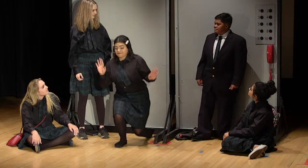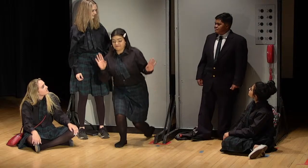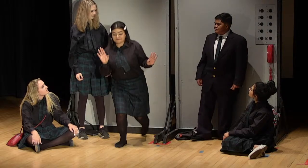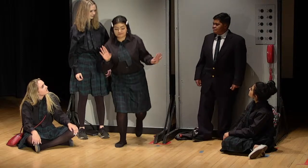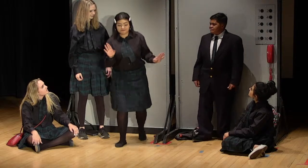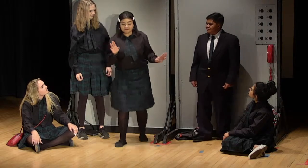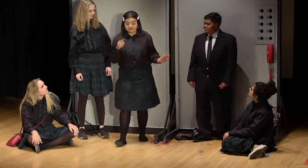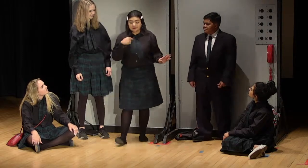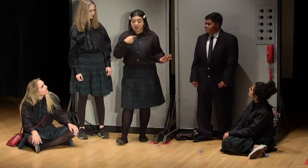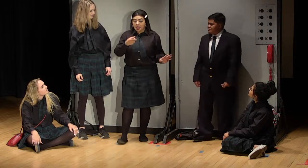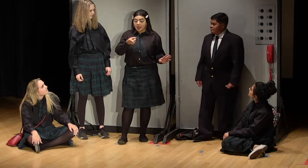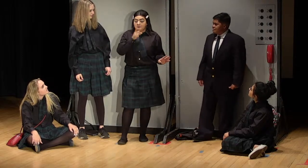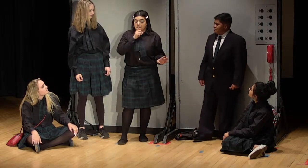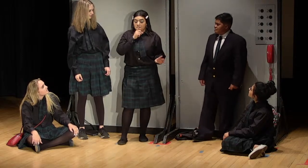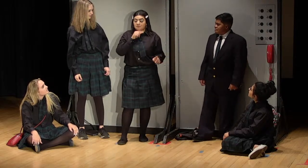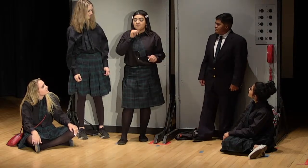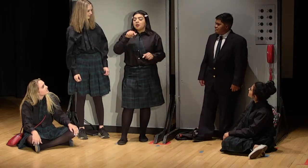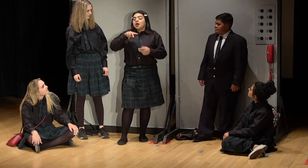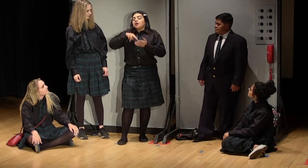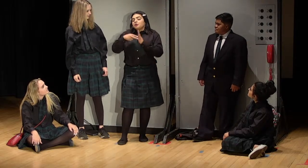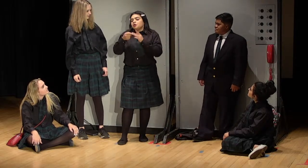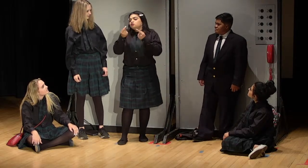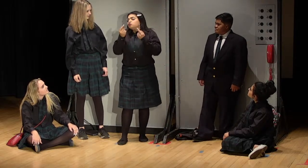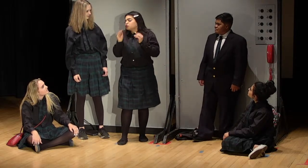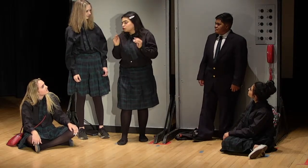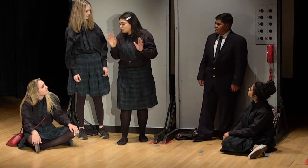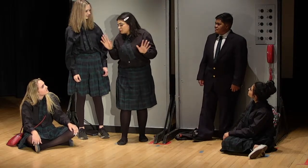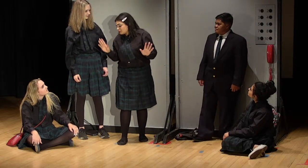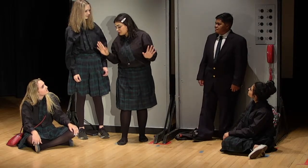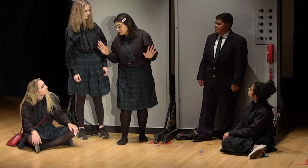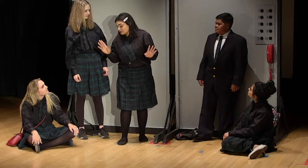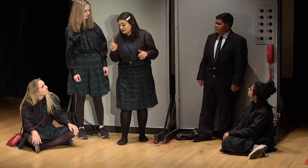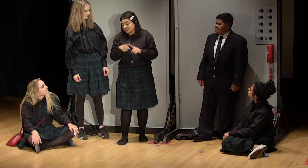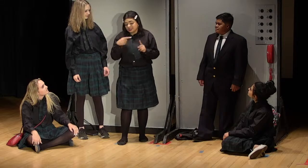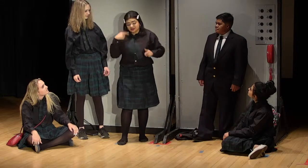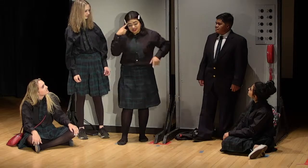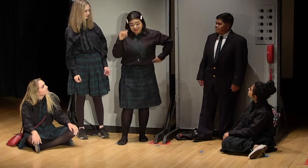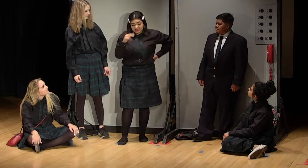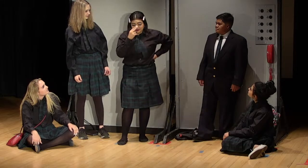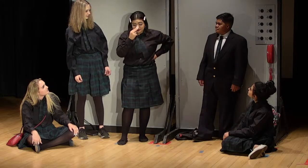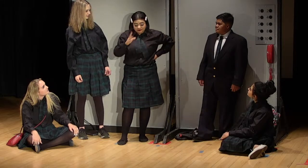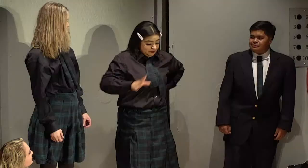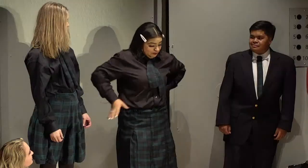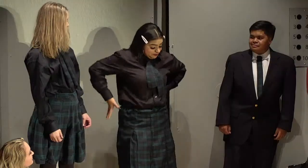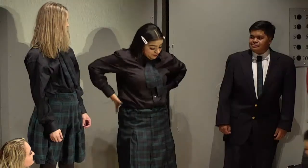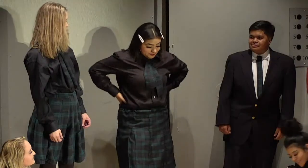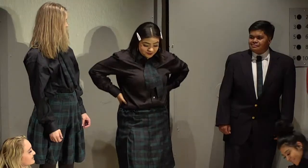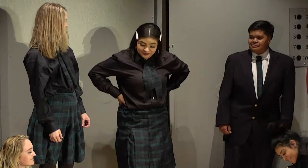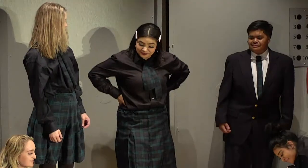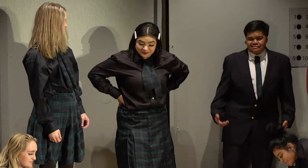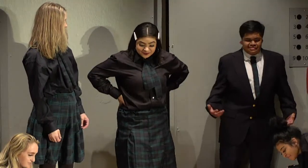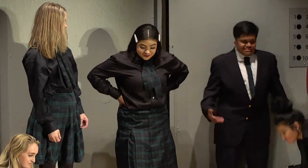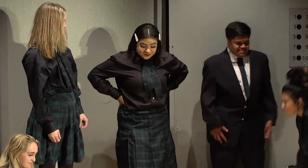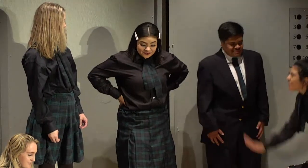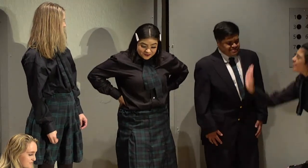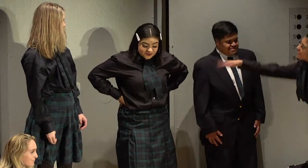Yep. Okay. Rebecca. I'm not saying it to be me. But I do kind of think it's funny.